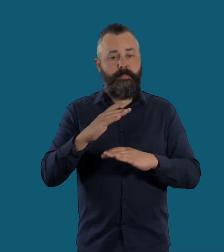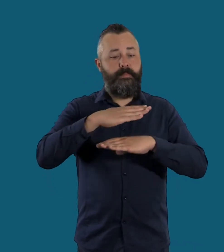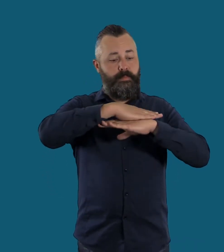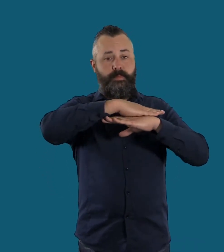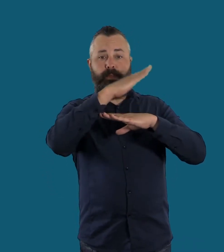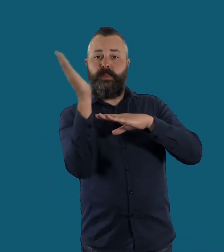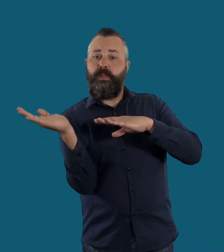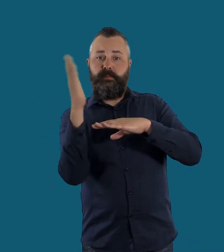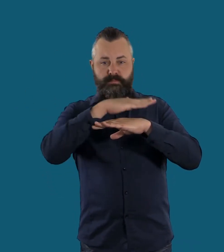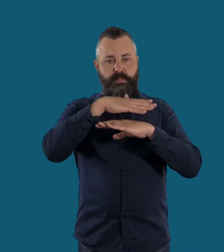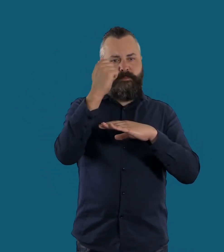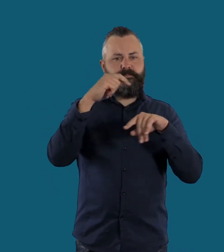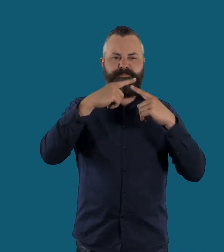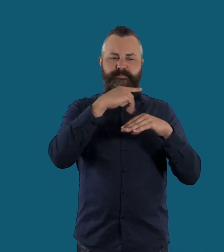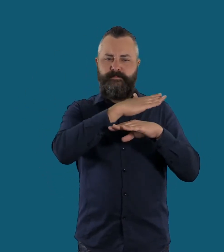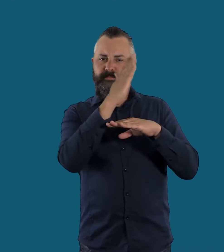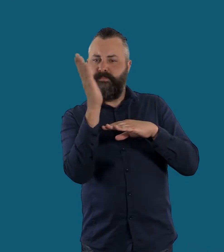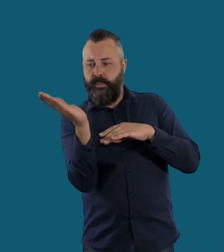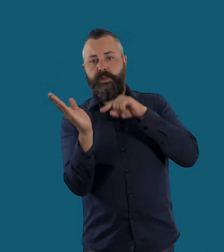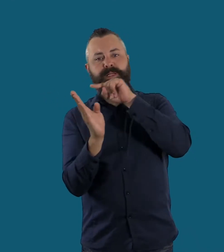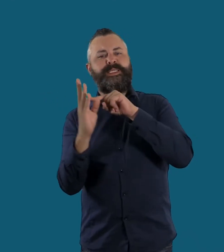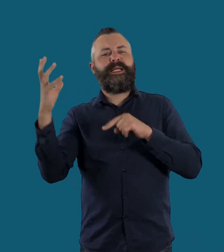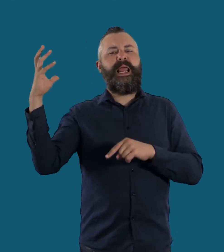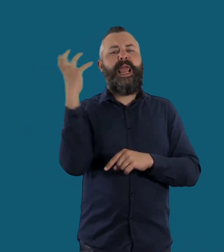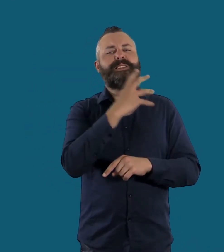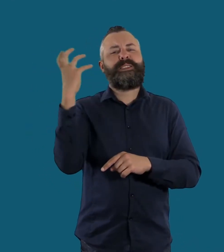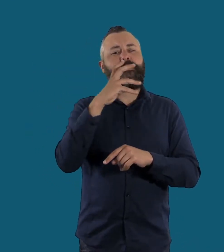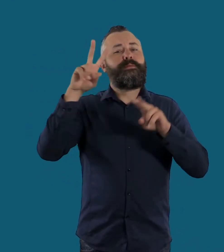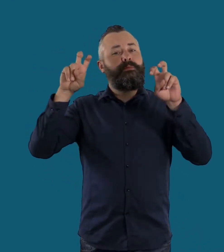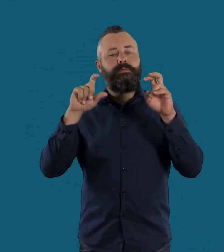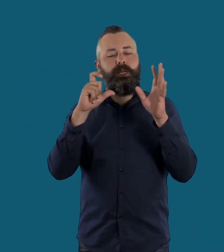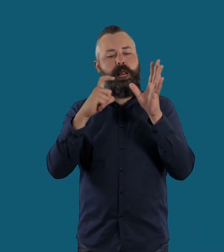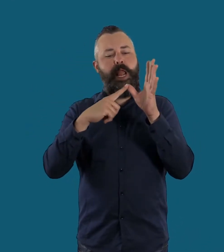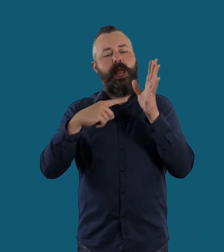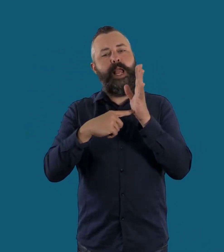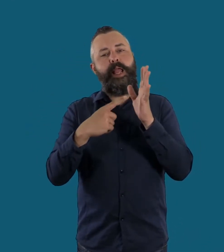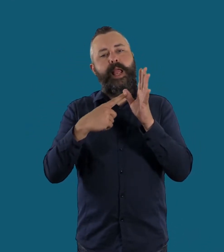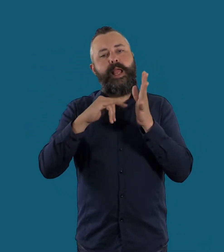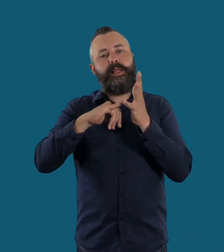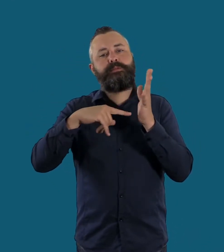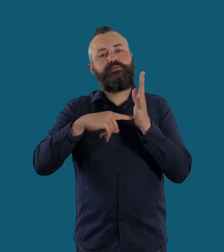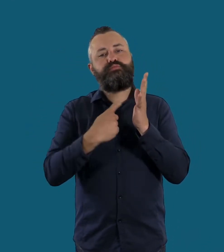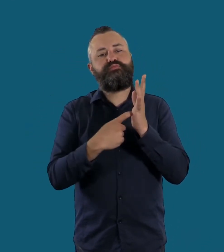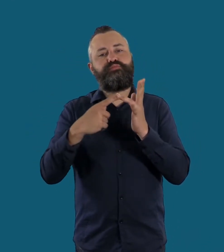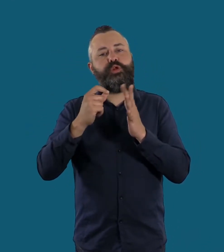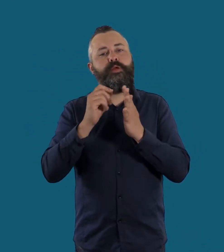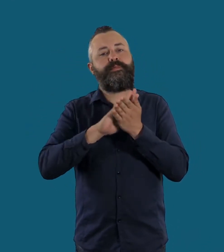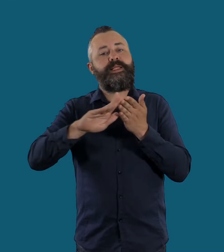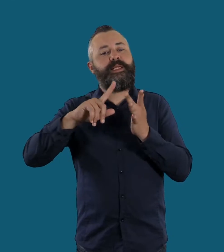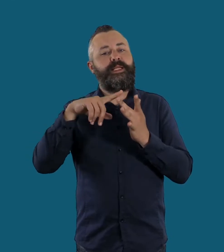There are different levels of the fire danger rating. Using the SA CFS information, catastrophic total fire